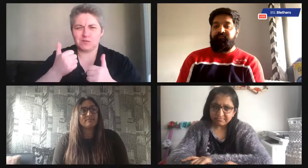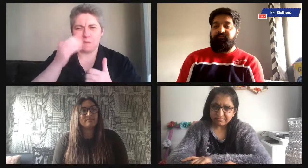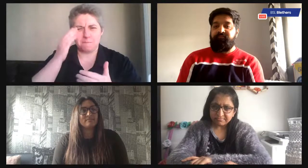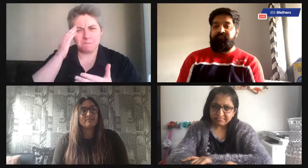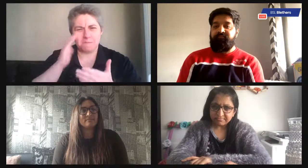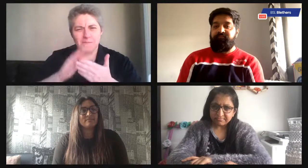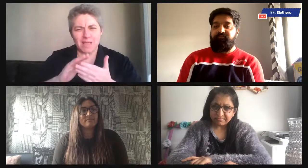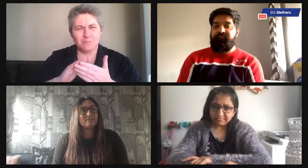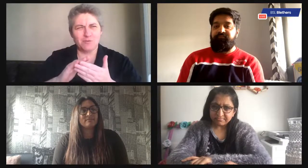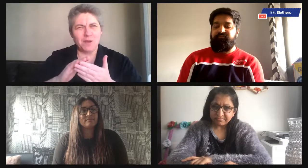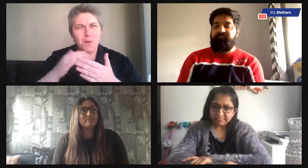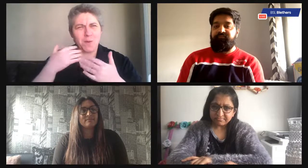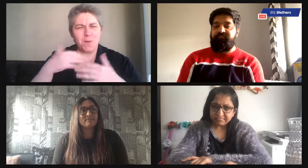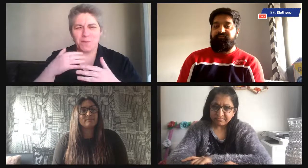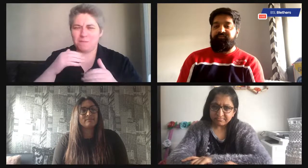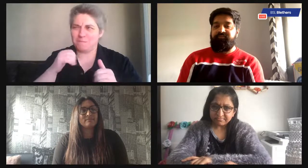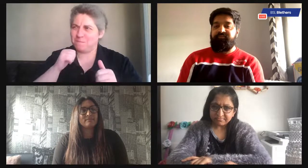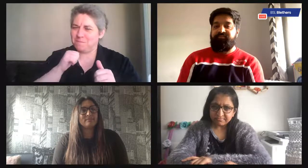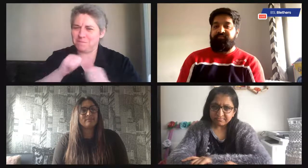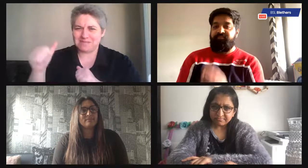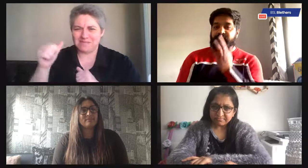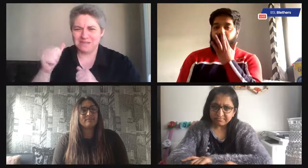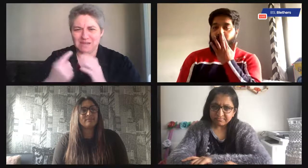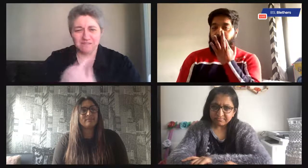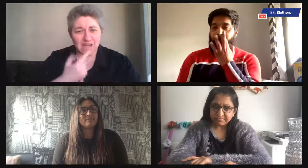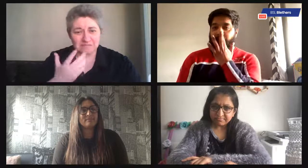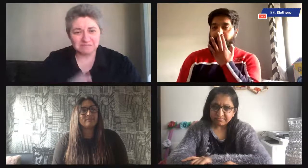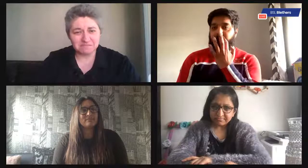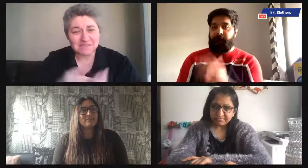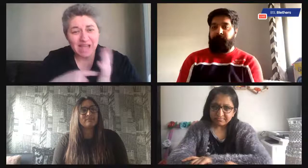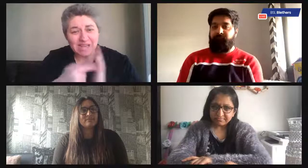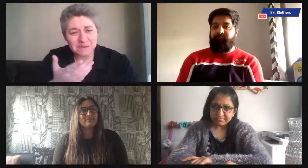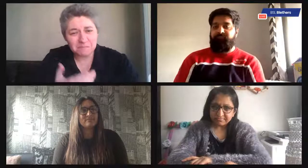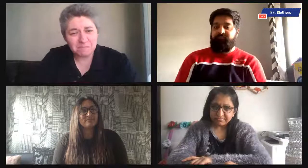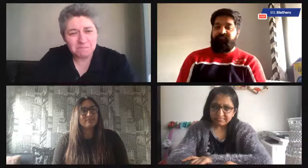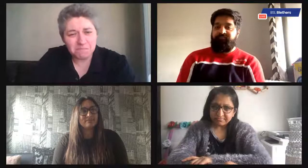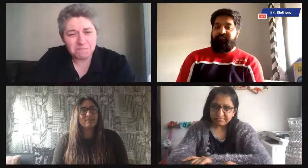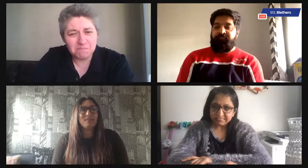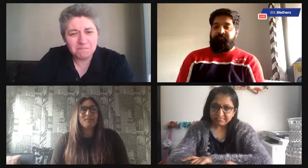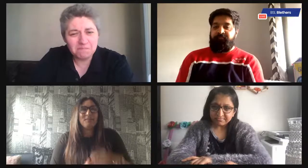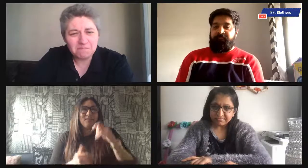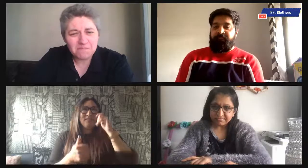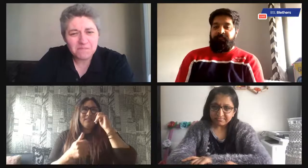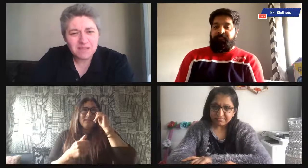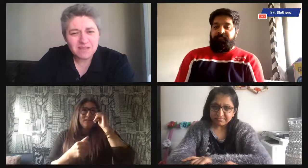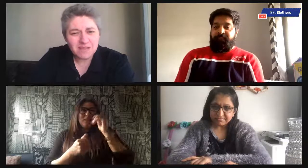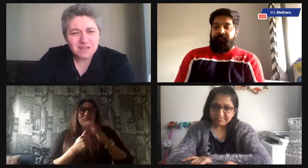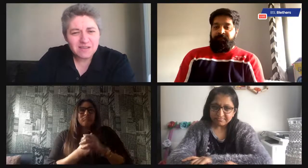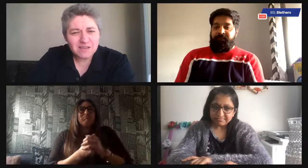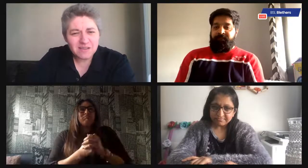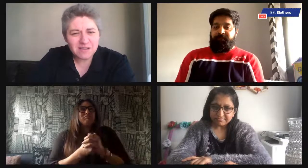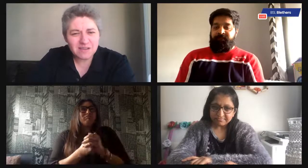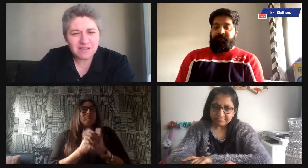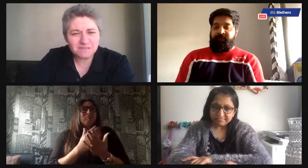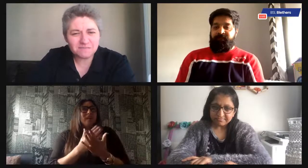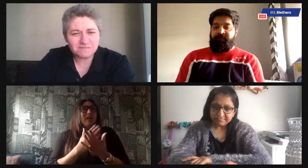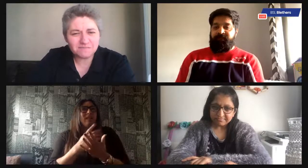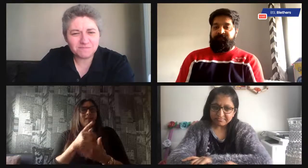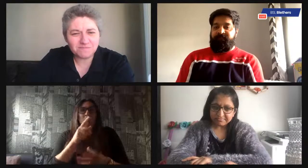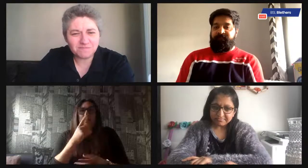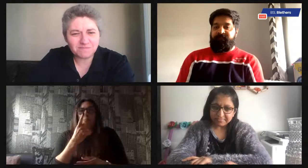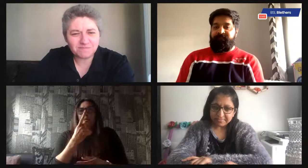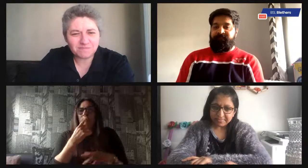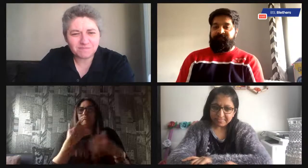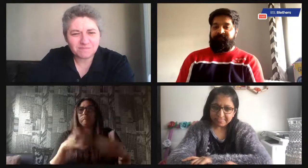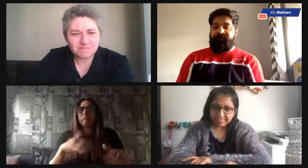work, is there any really good memory that springs to mind? It's the one that you would think with. I'll start with you, Tasnim.